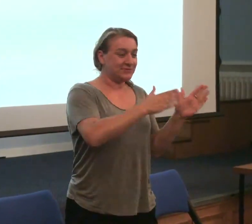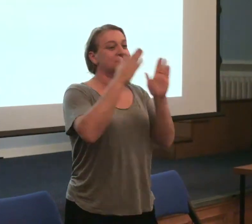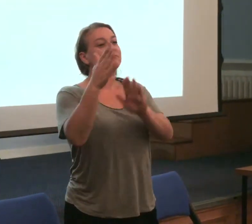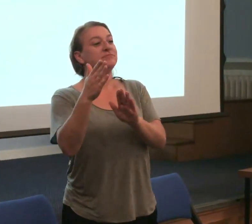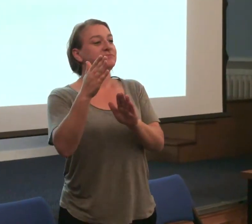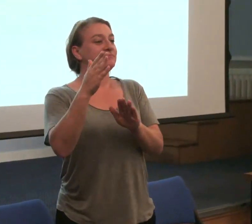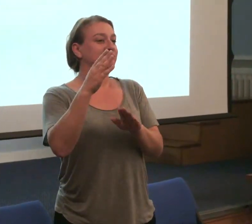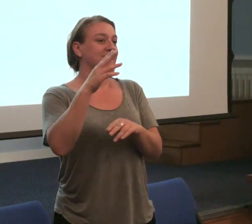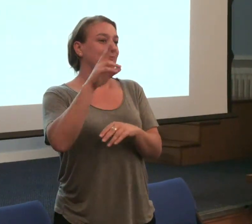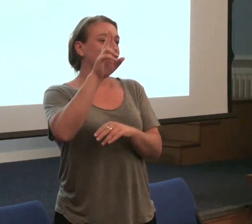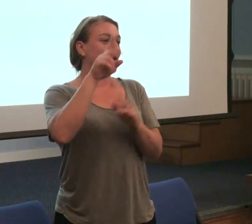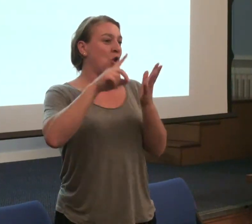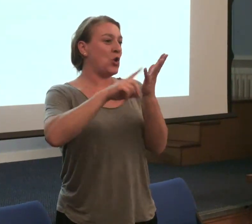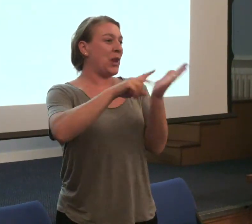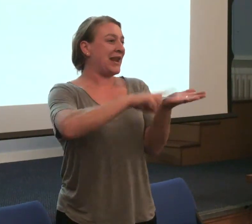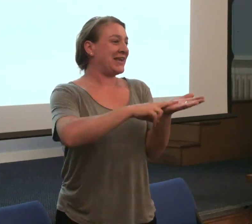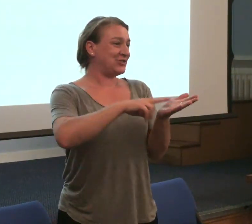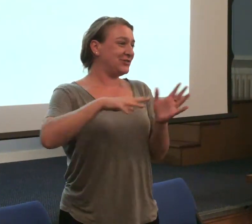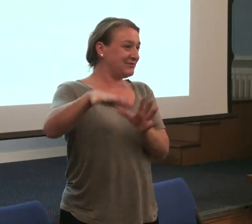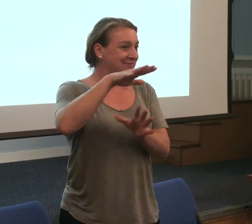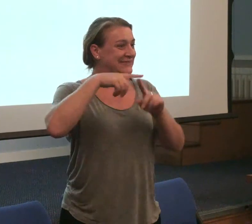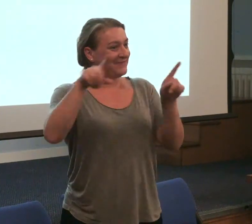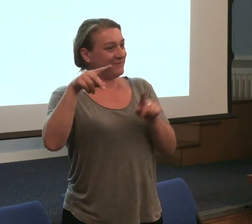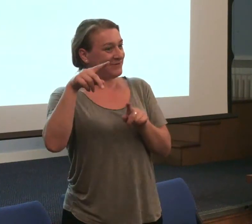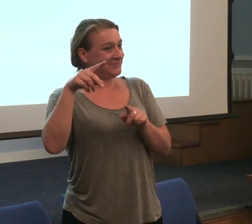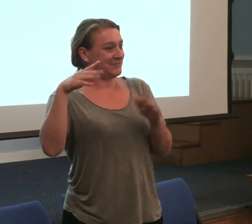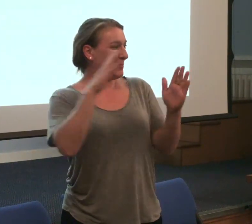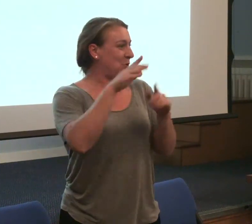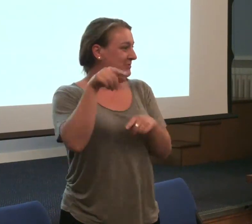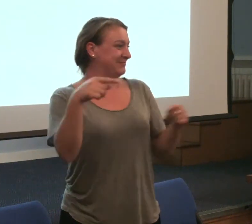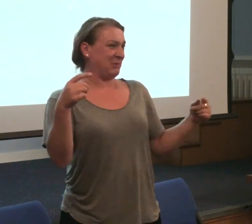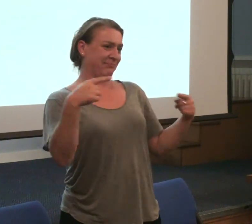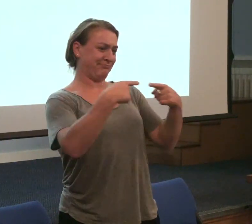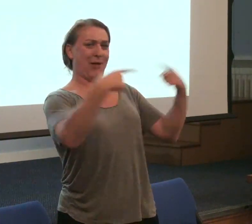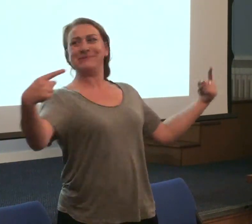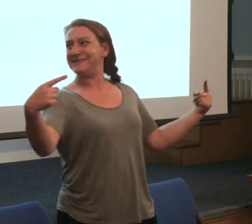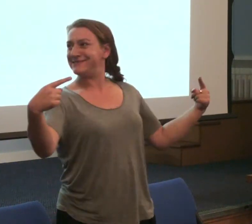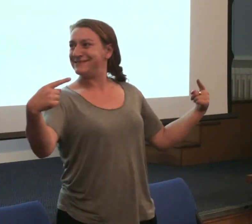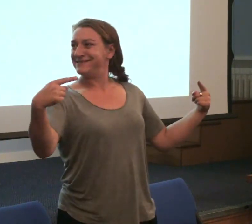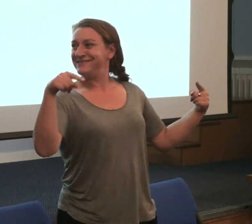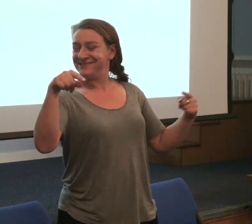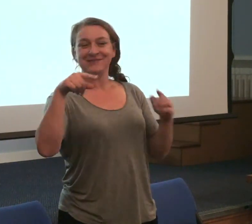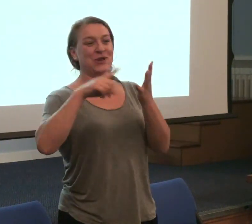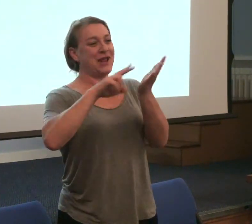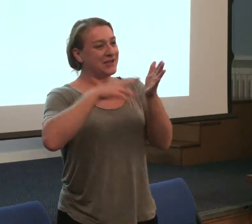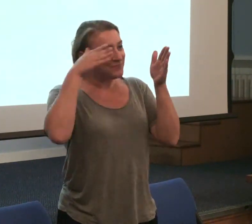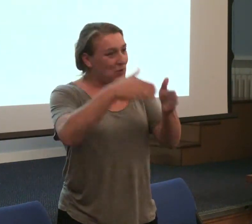well-being means for human beings. The United Nations takes a different approach and has a different model, which